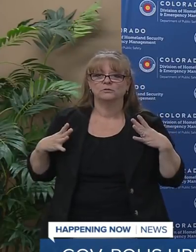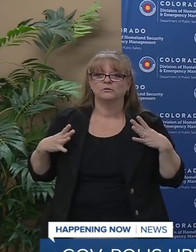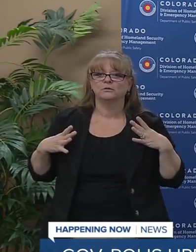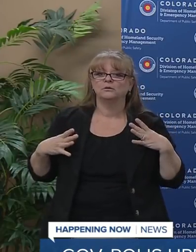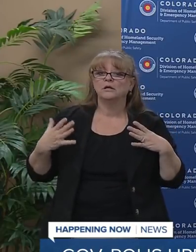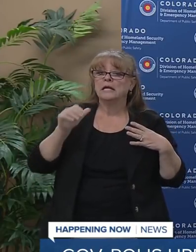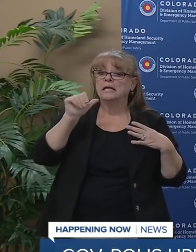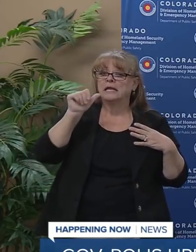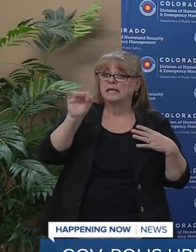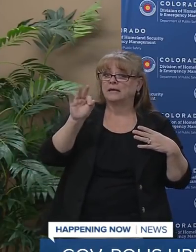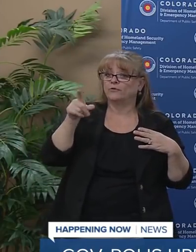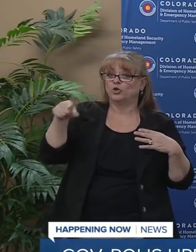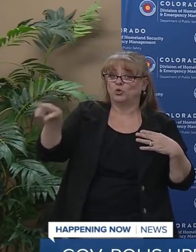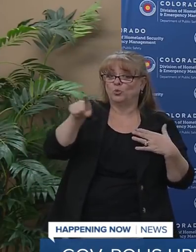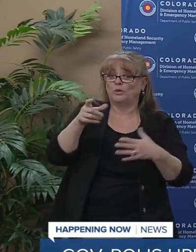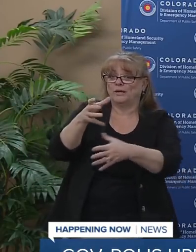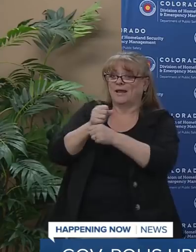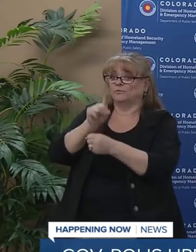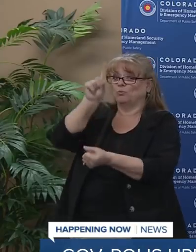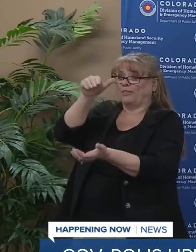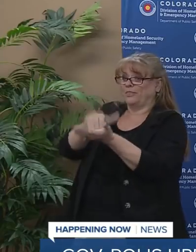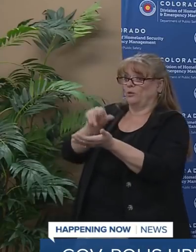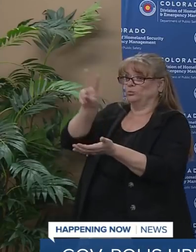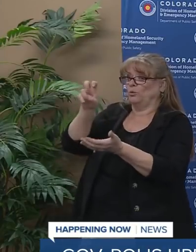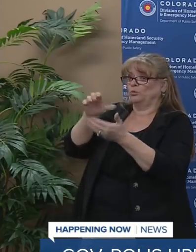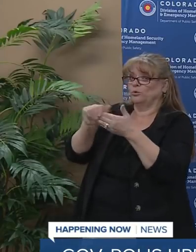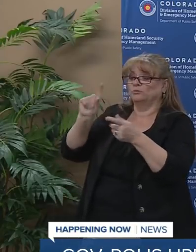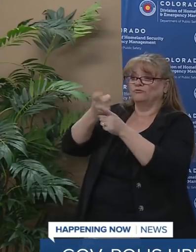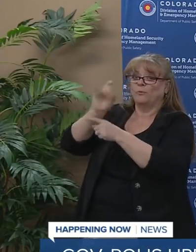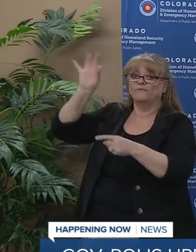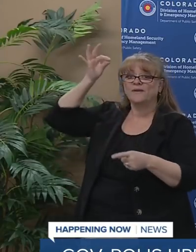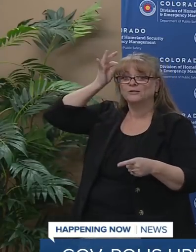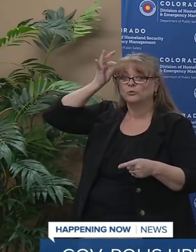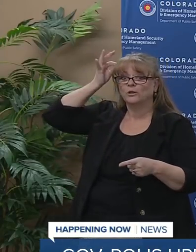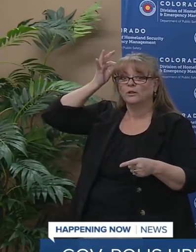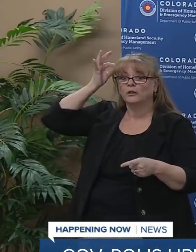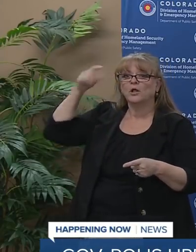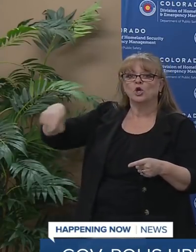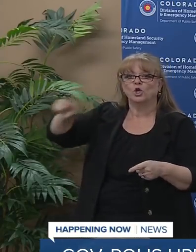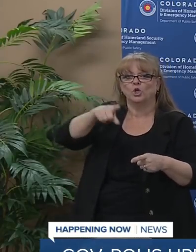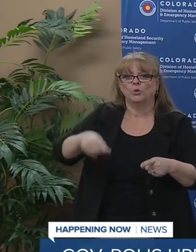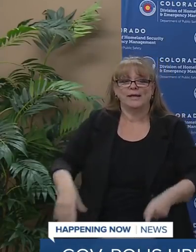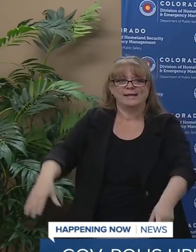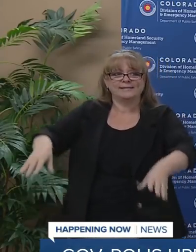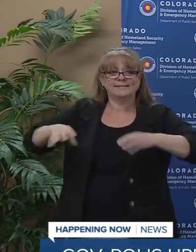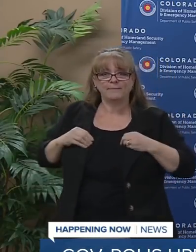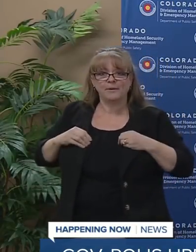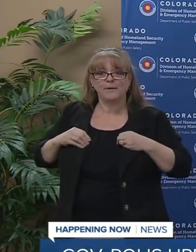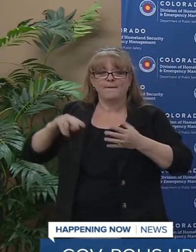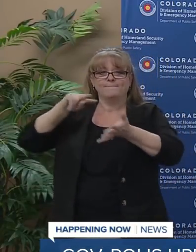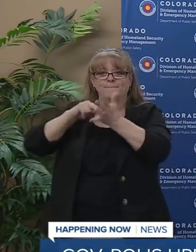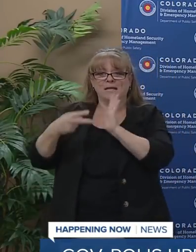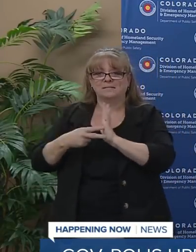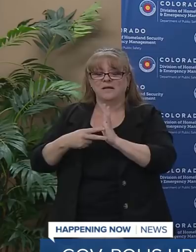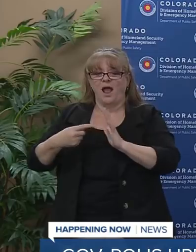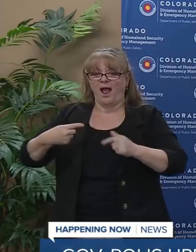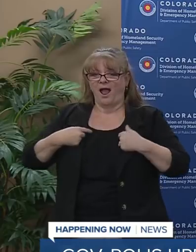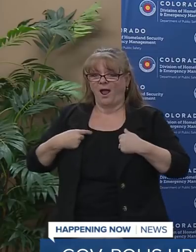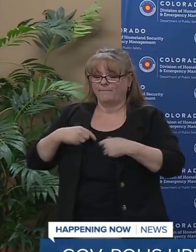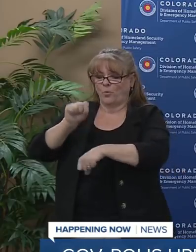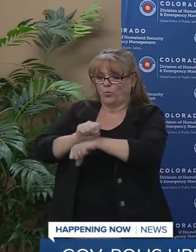couple from the federal government, you're accepting that with your honor intact for a job that you're doing, and